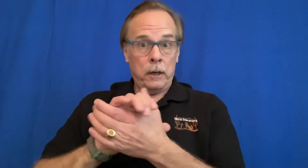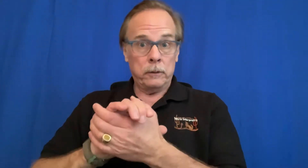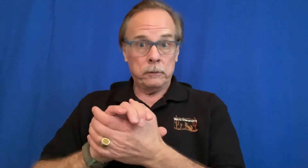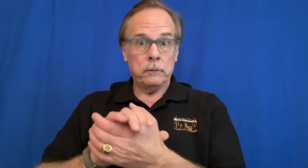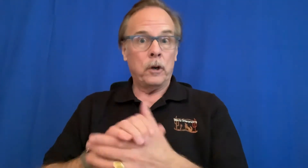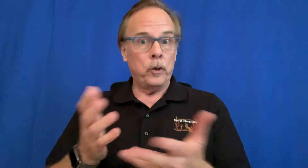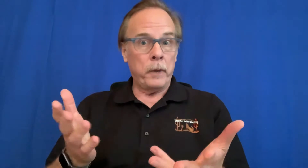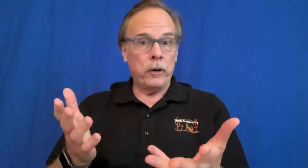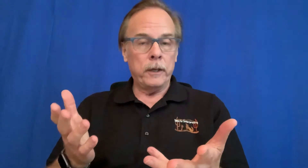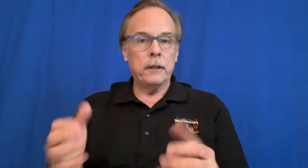are you married?